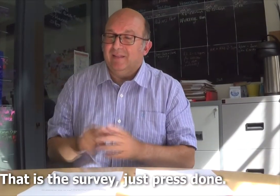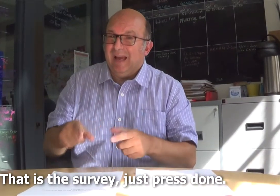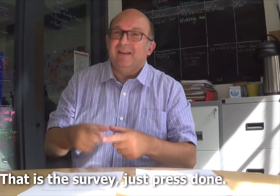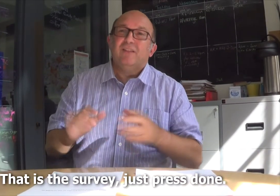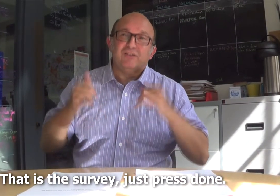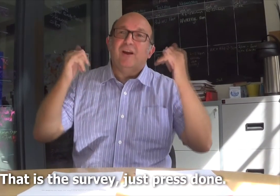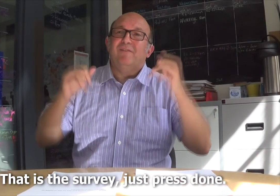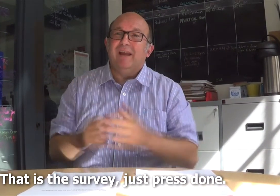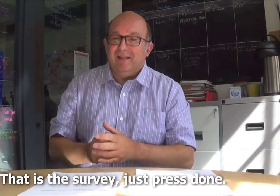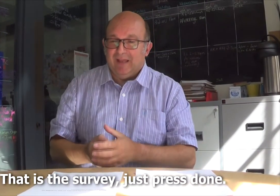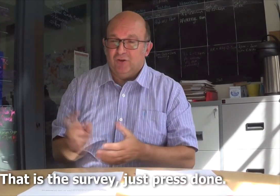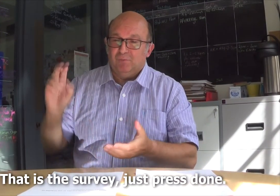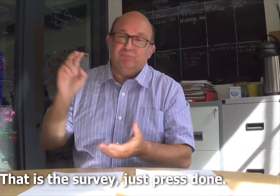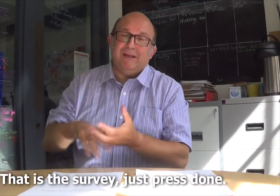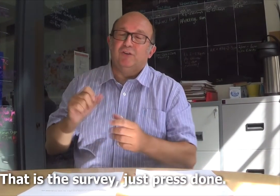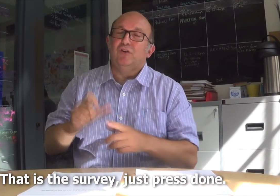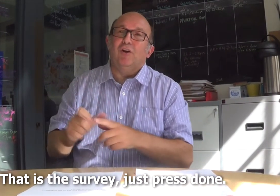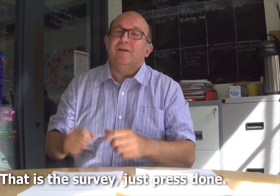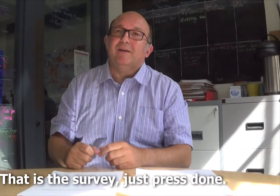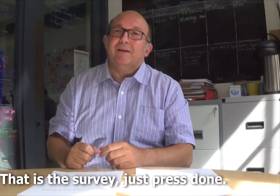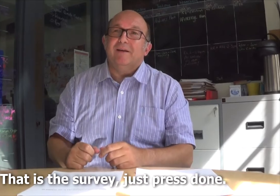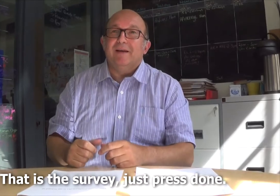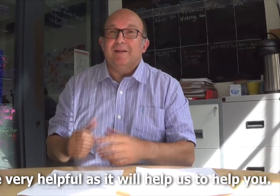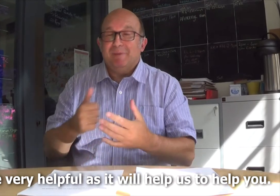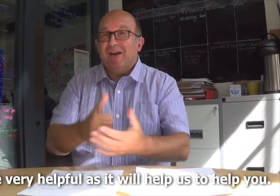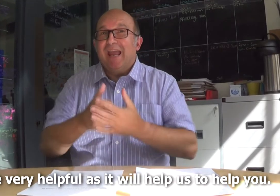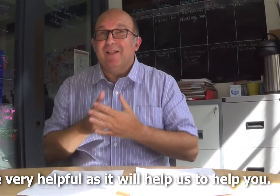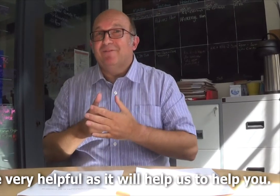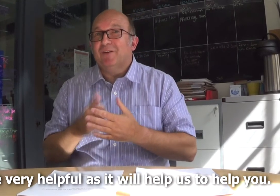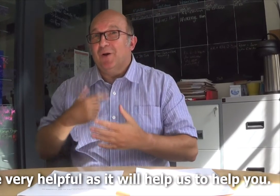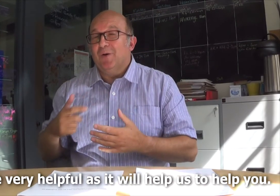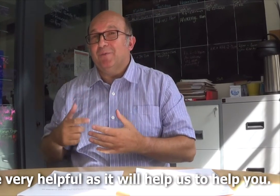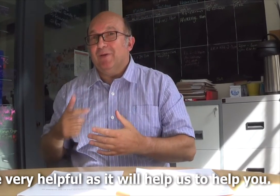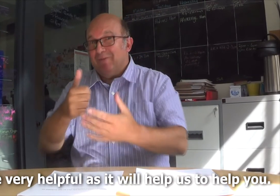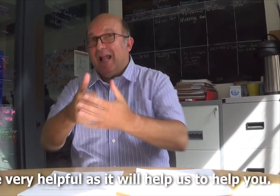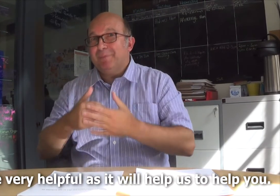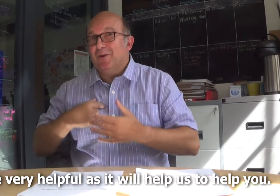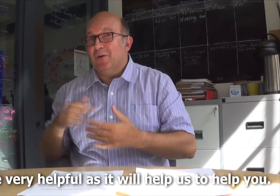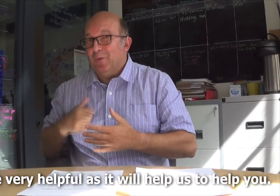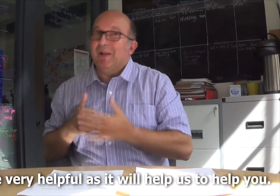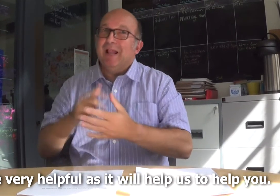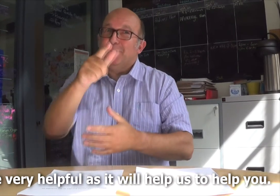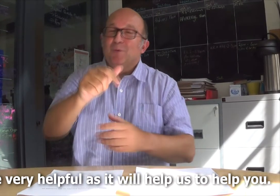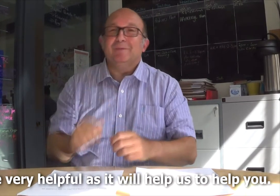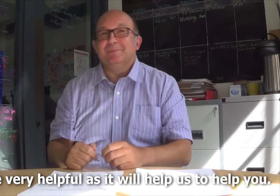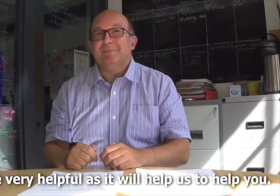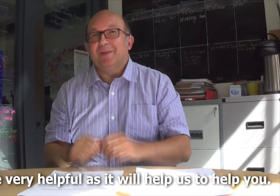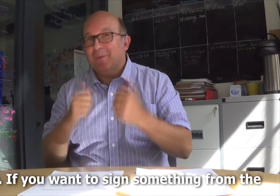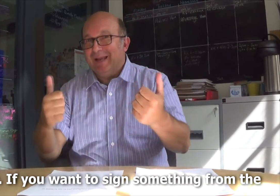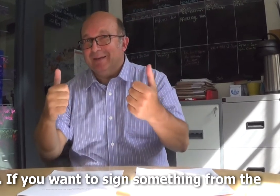then that is the survey that you've done. It'll be very helpful to us. If you're helping us, we will help